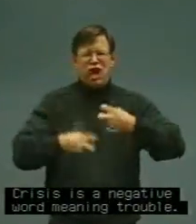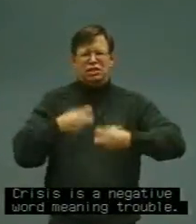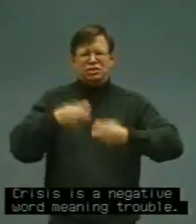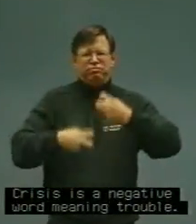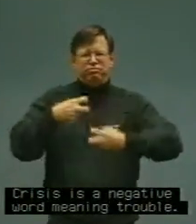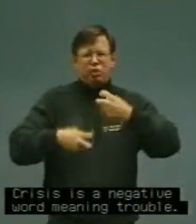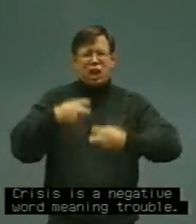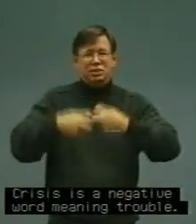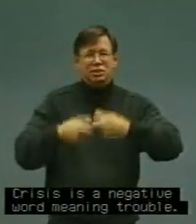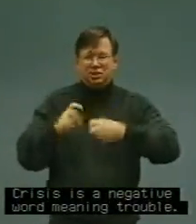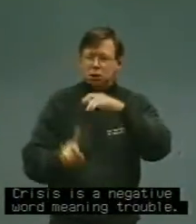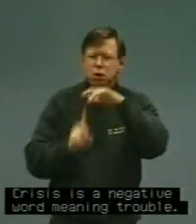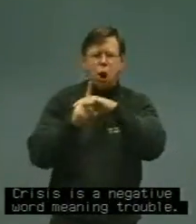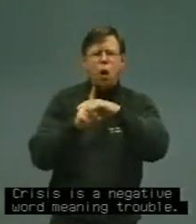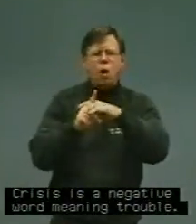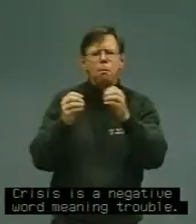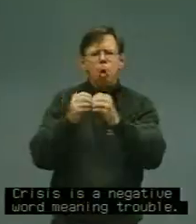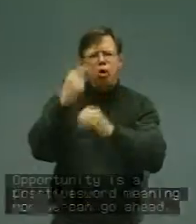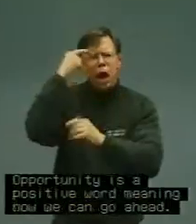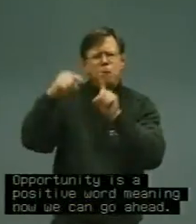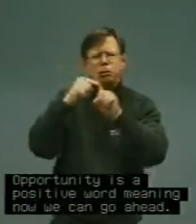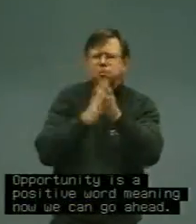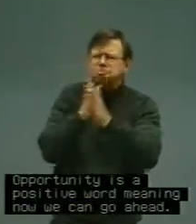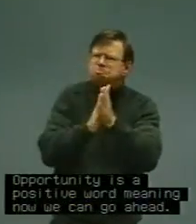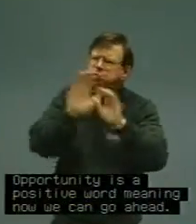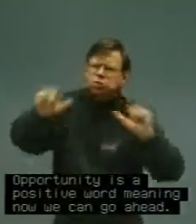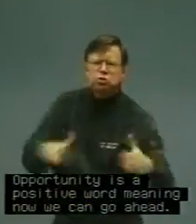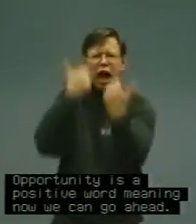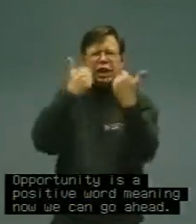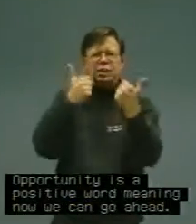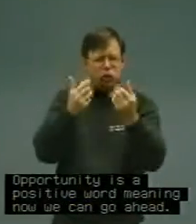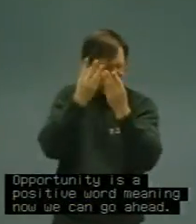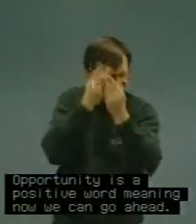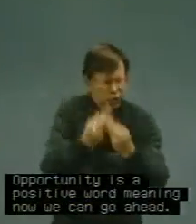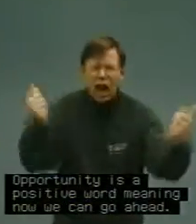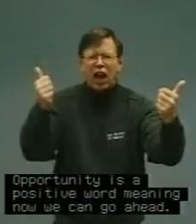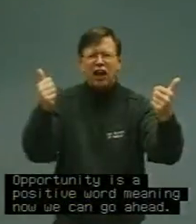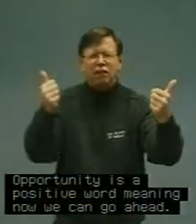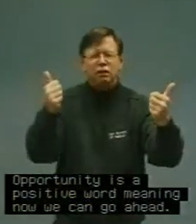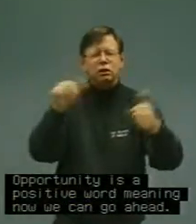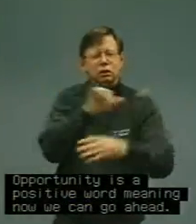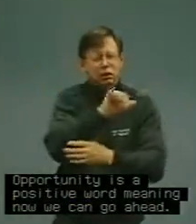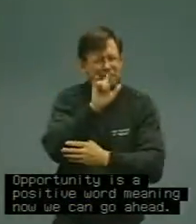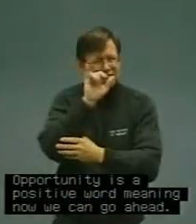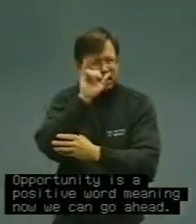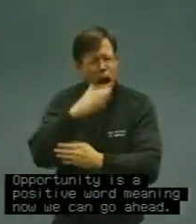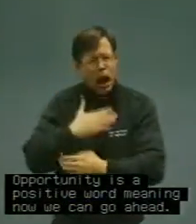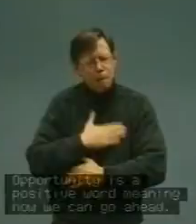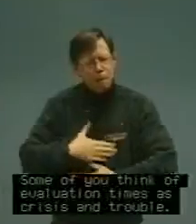Crisis is a negative word meaning trouble. Opportunity is a positive word meaning now we